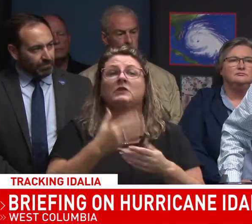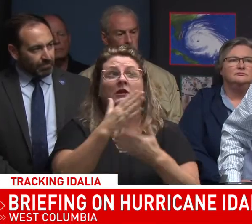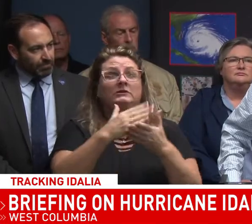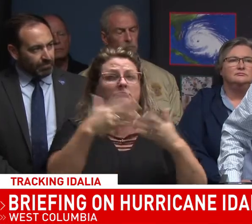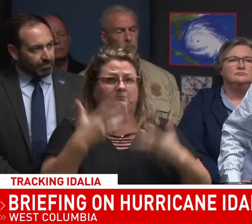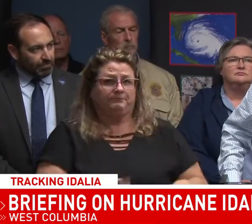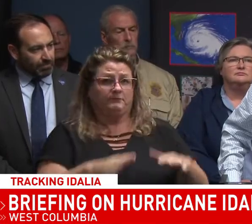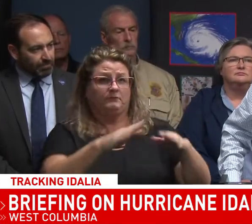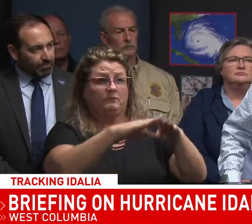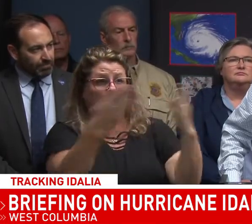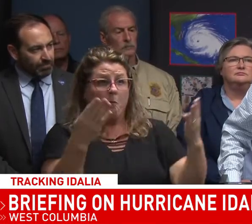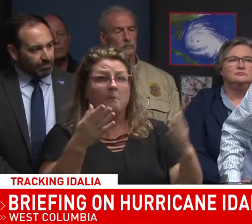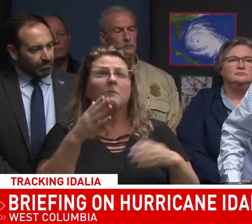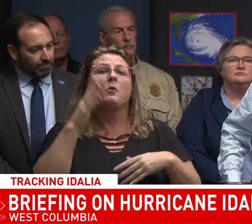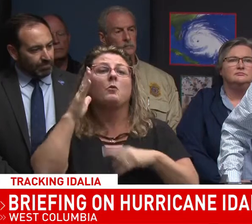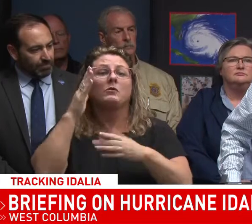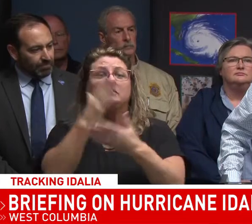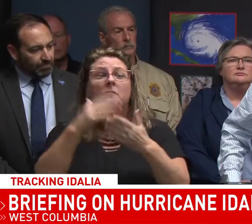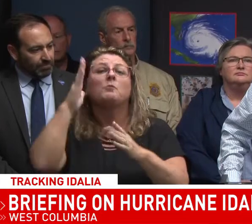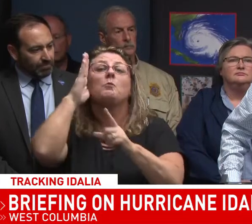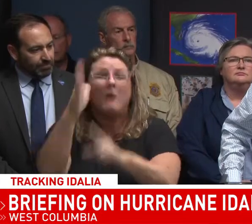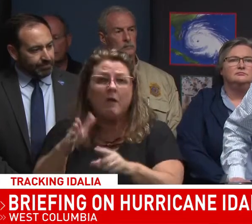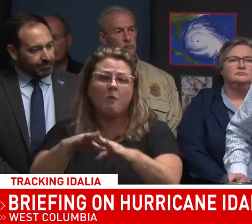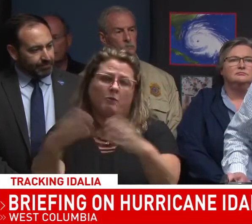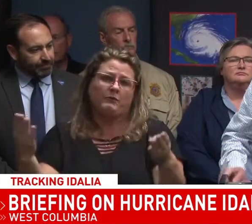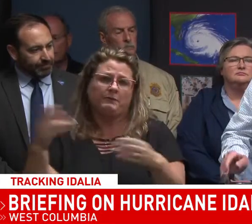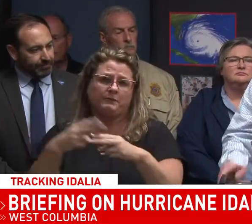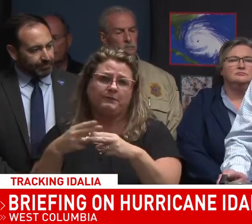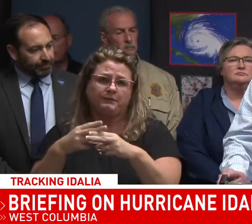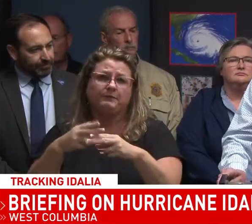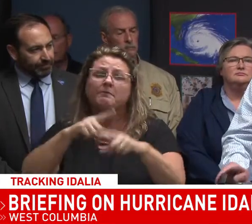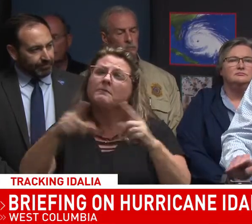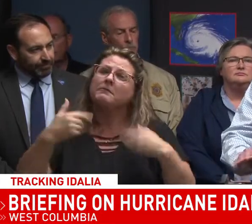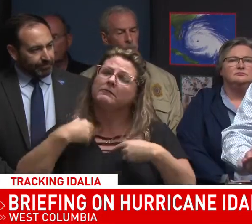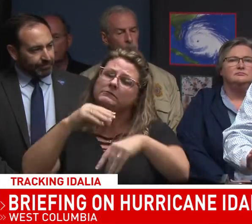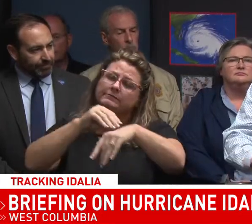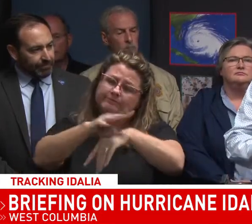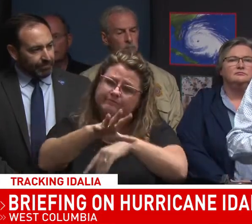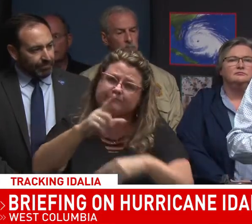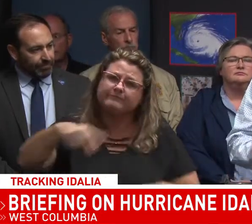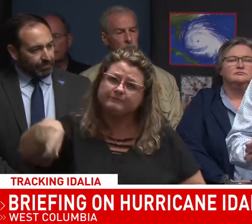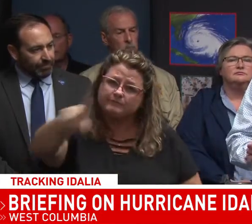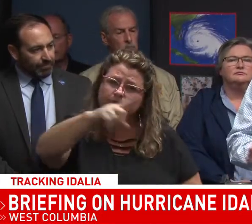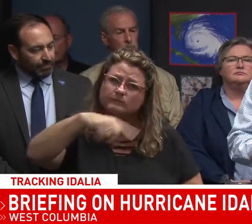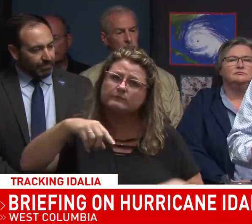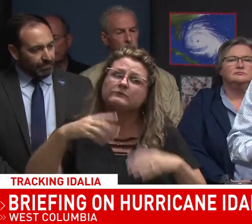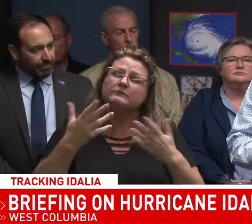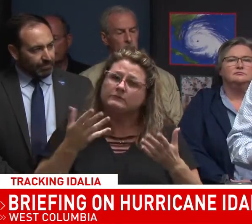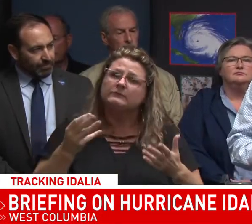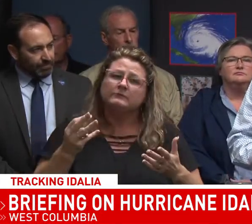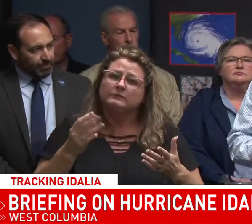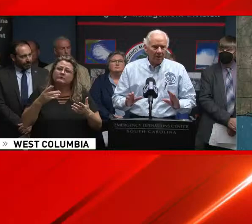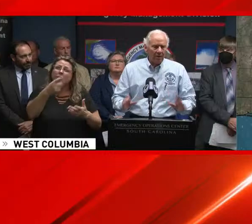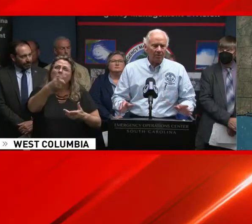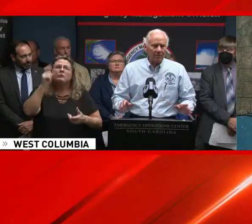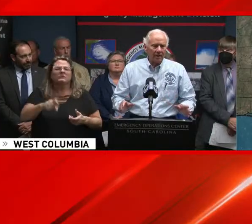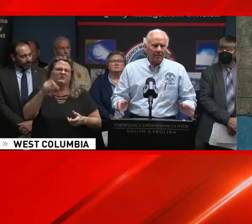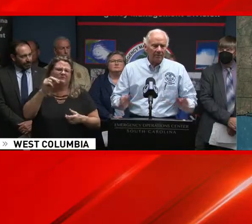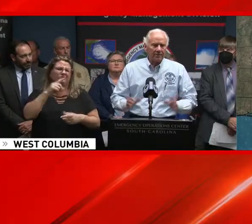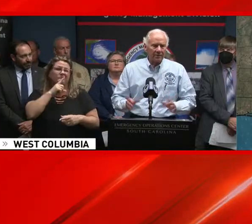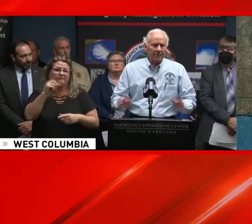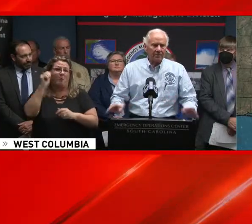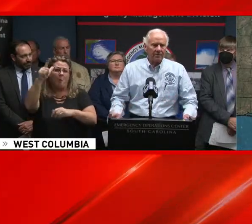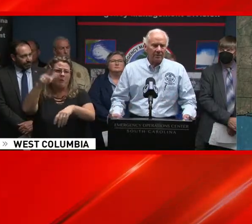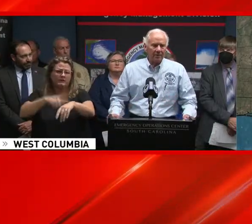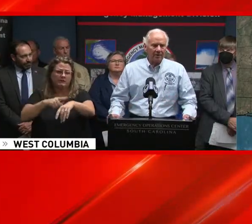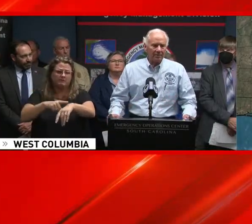now and more available to be open. And I'd advise everybody again and you ought to do this all the time.